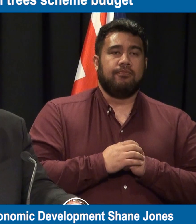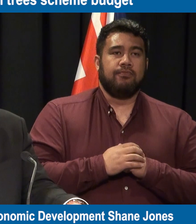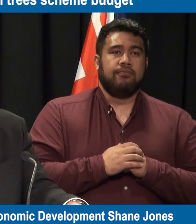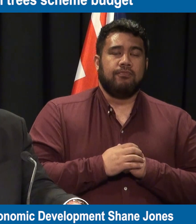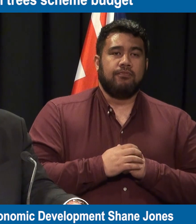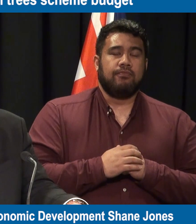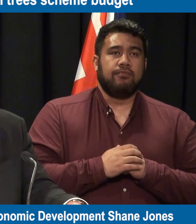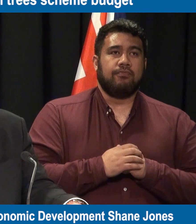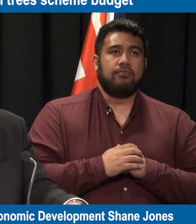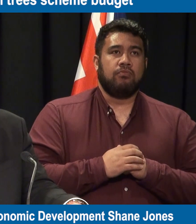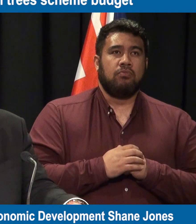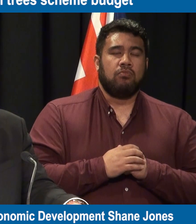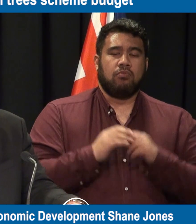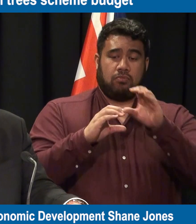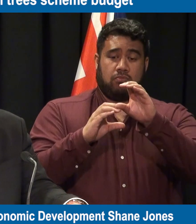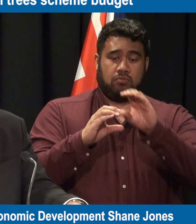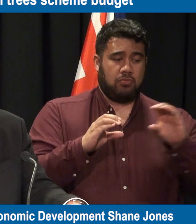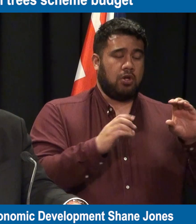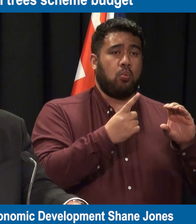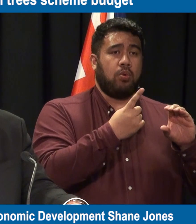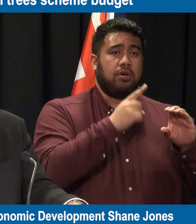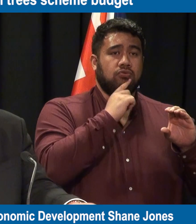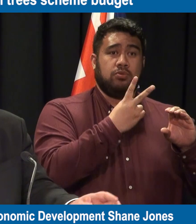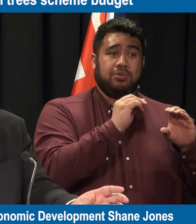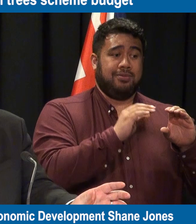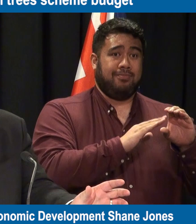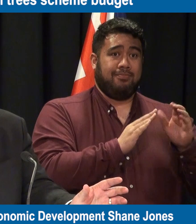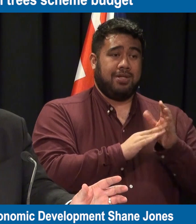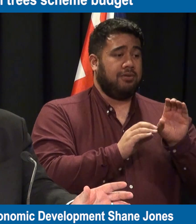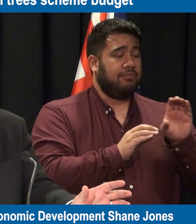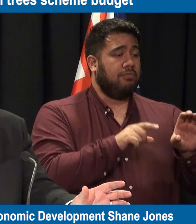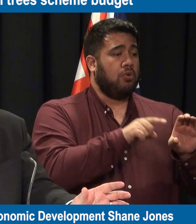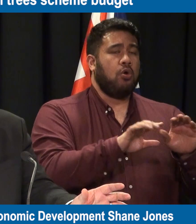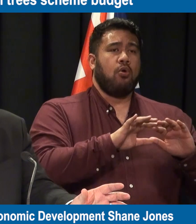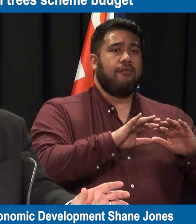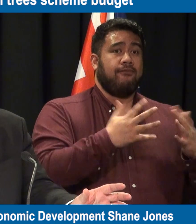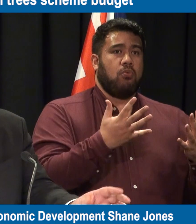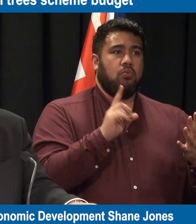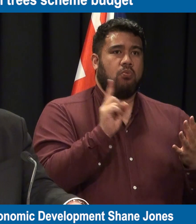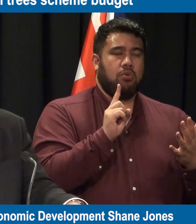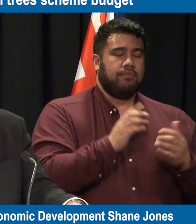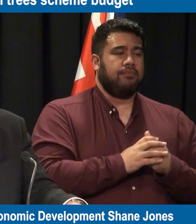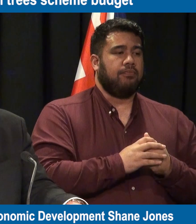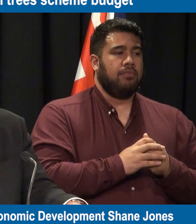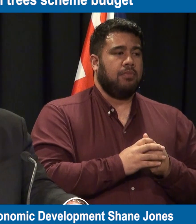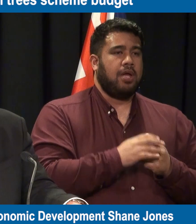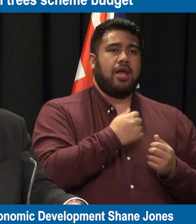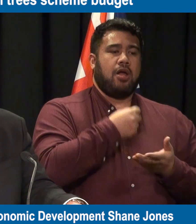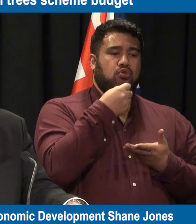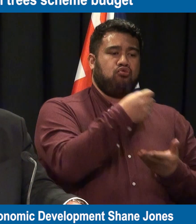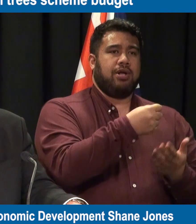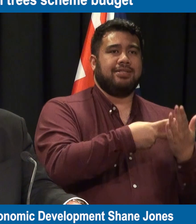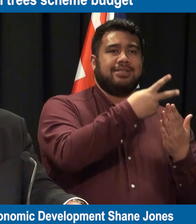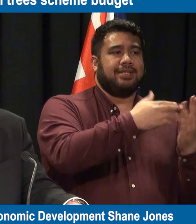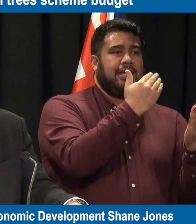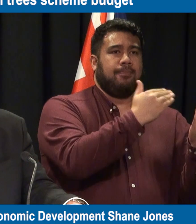a sum of about $120 million is going to be allocated towards enhancing the grant scheme.